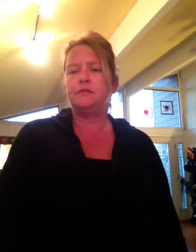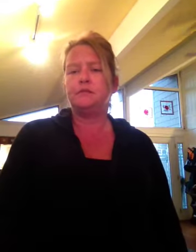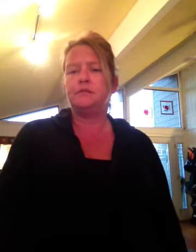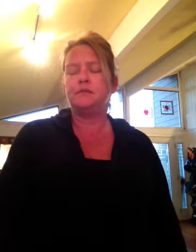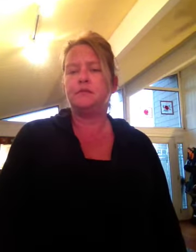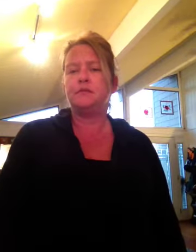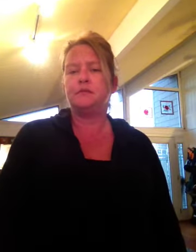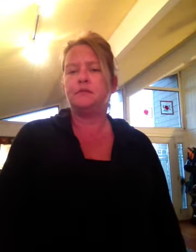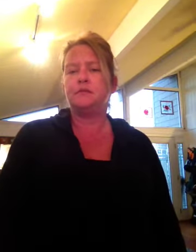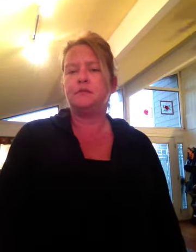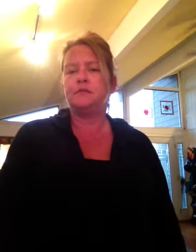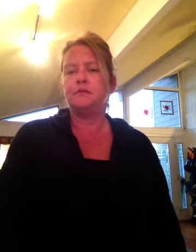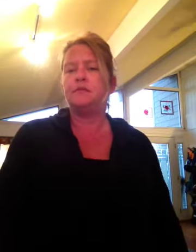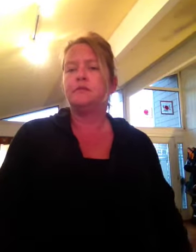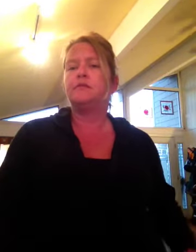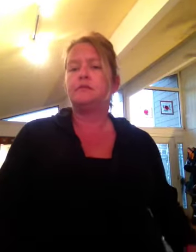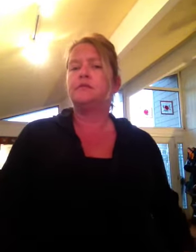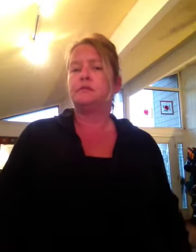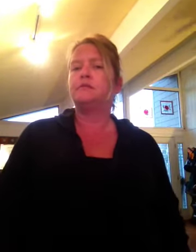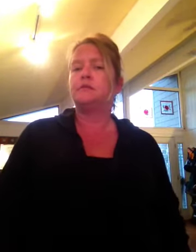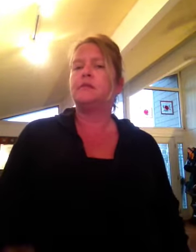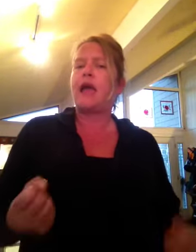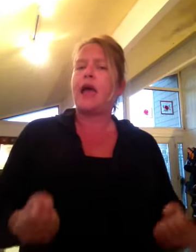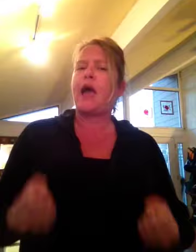And how many people live in the home with you?